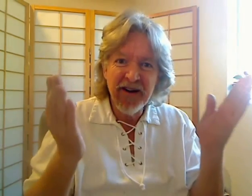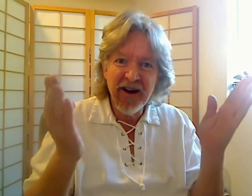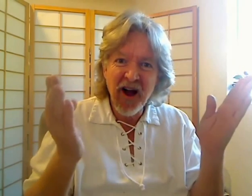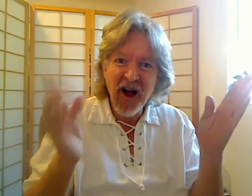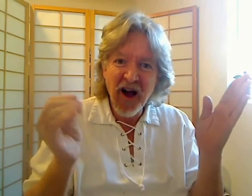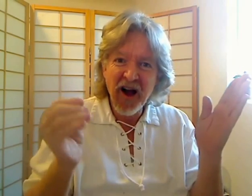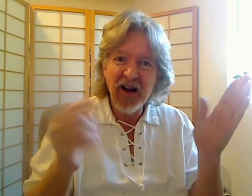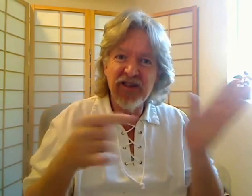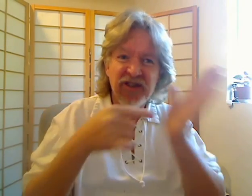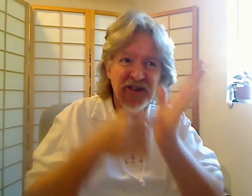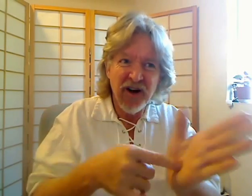Bible, just watch me.